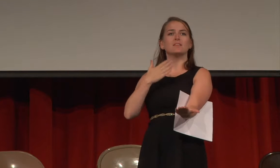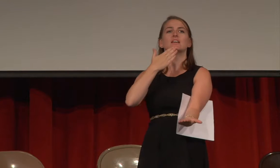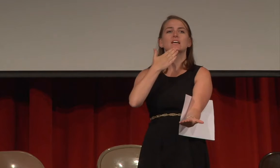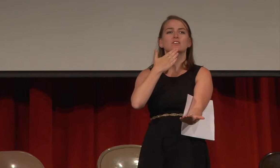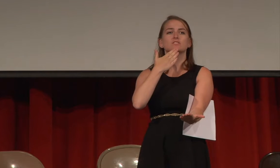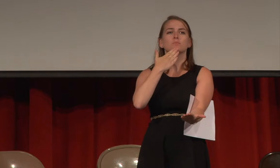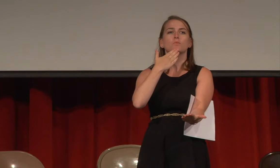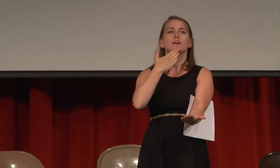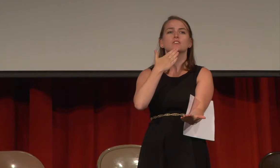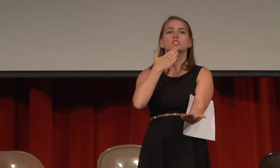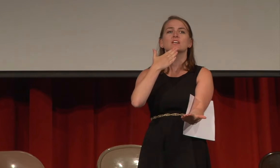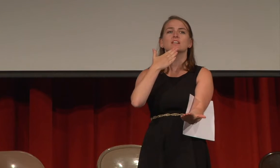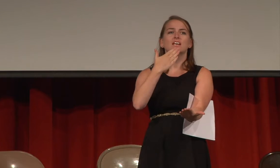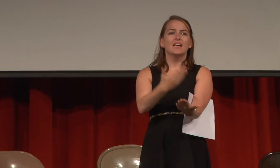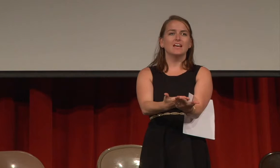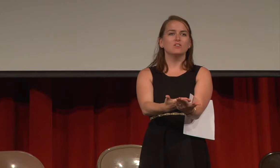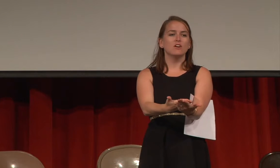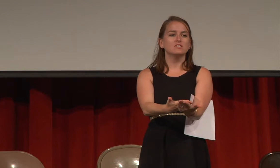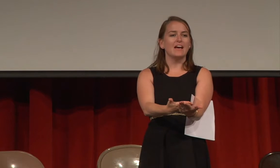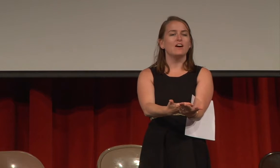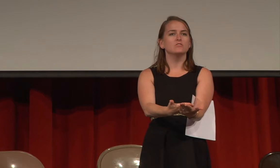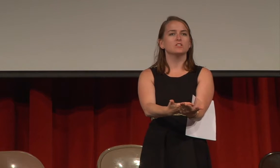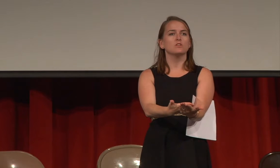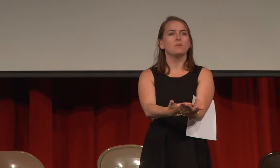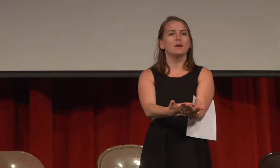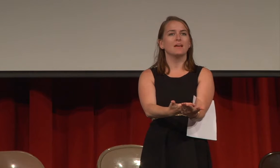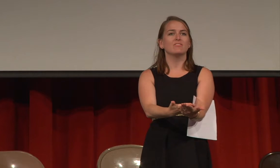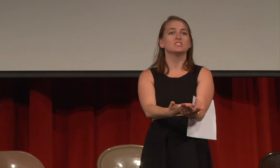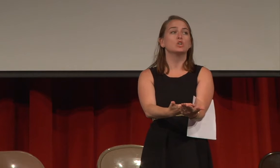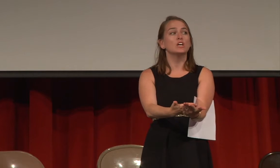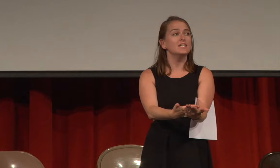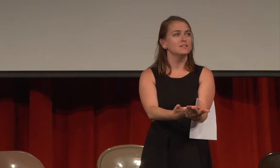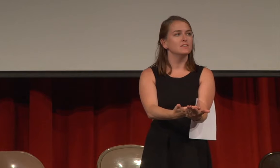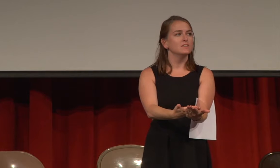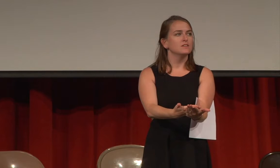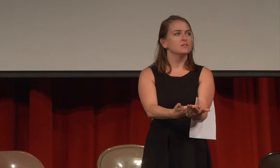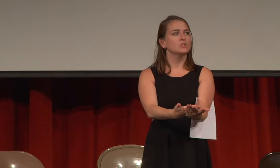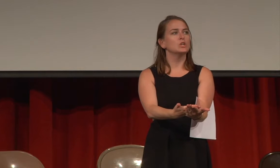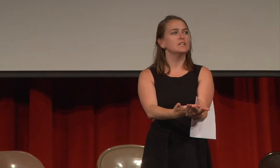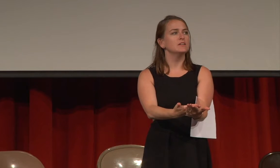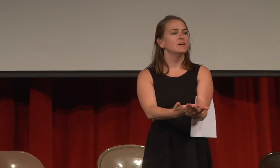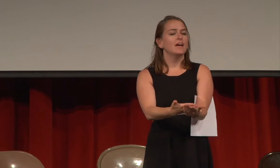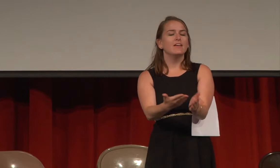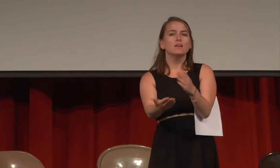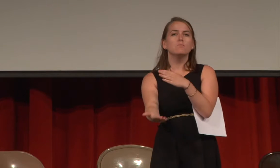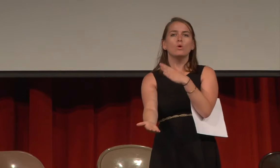something. And then you have one at your chin, and you go down to your bottom hand. That's good. Good. And then